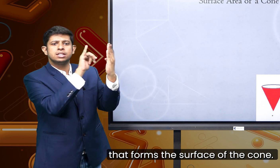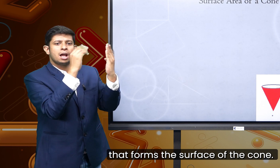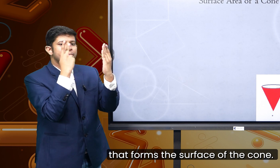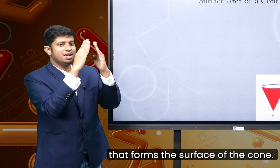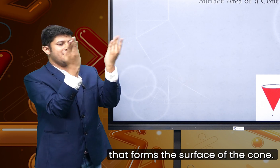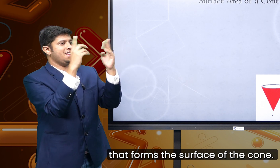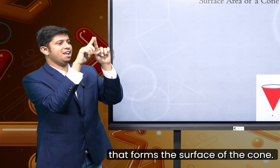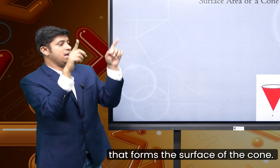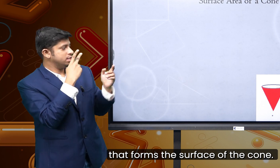cone.